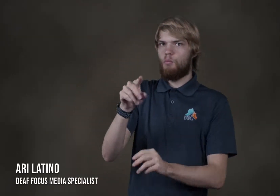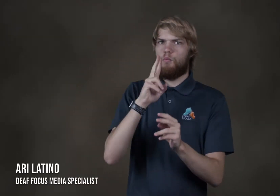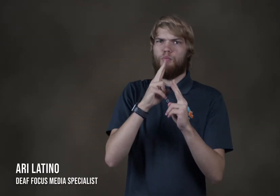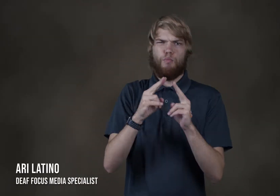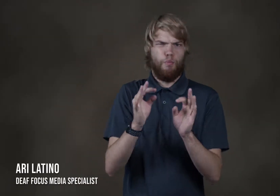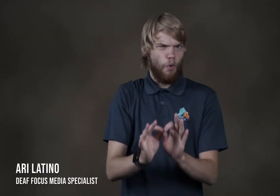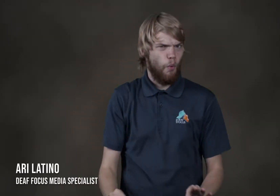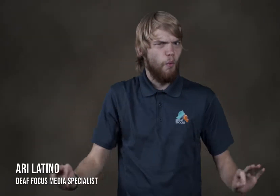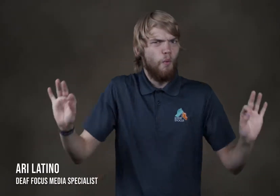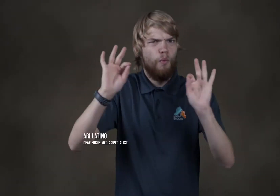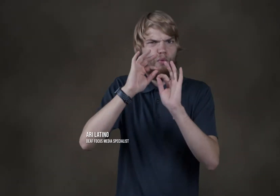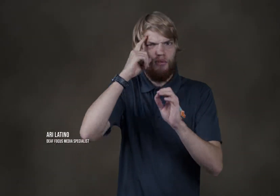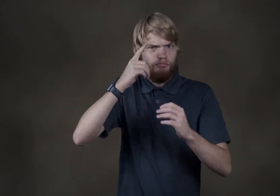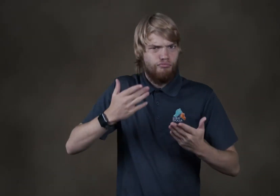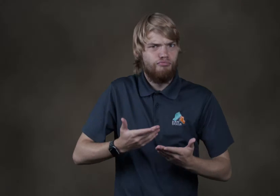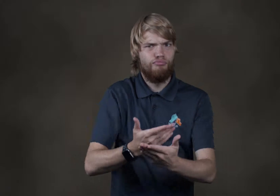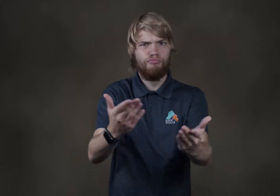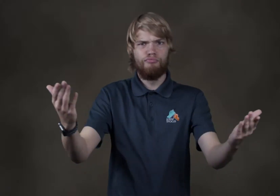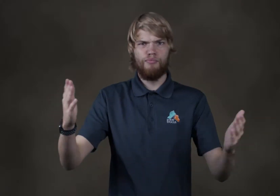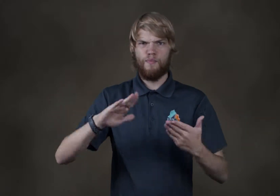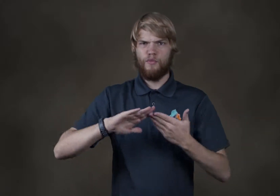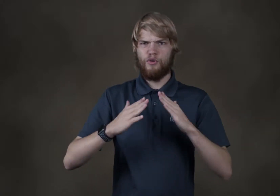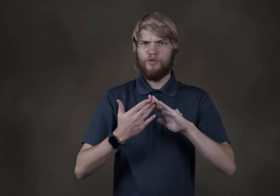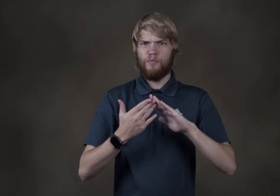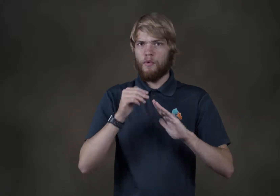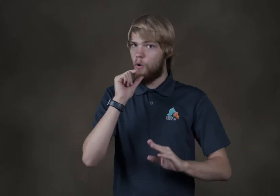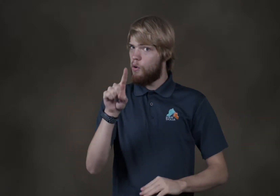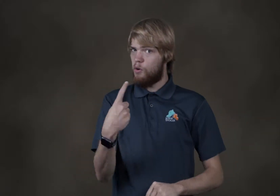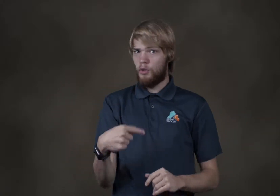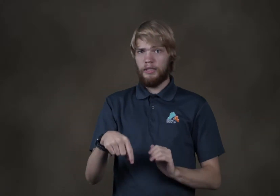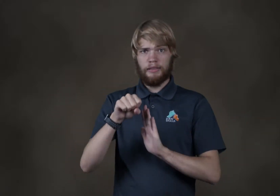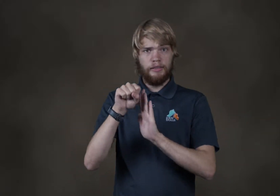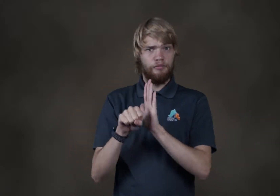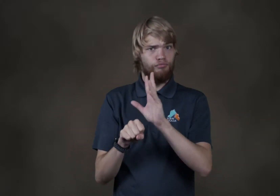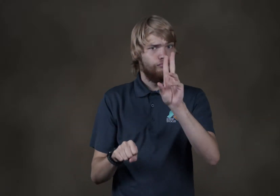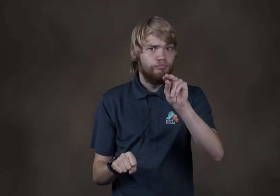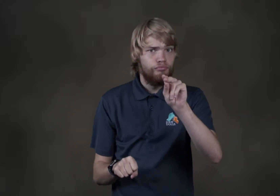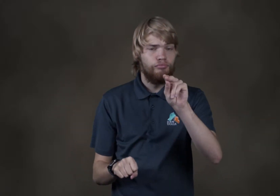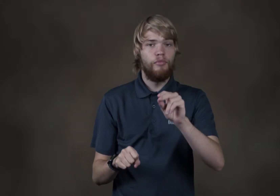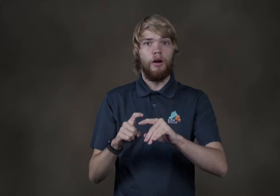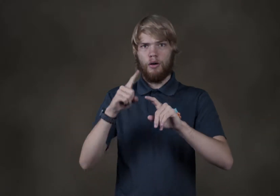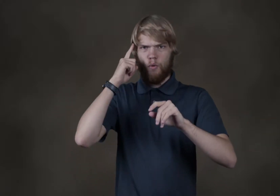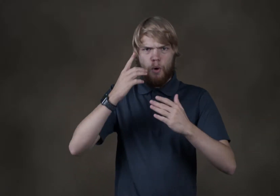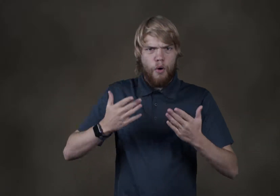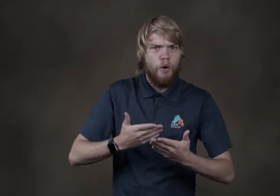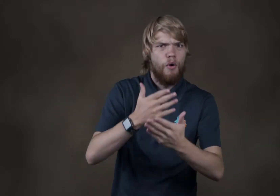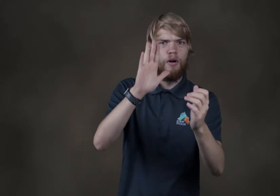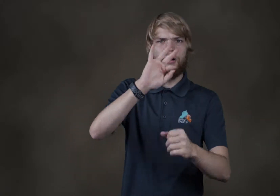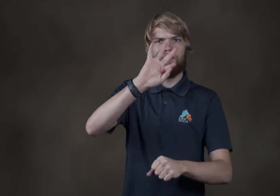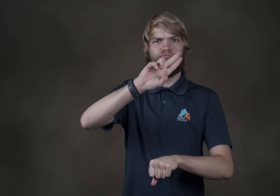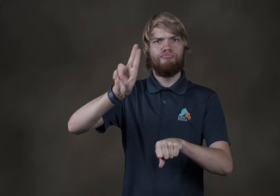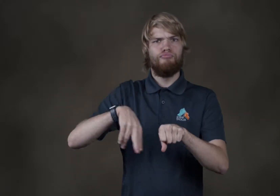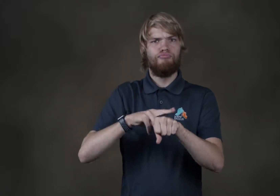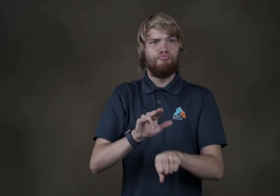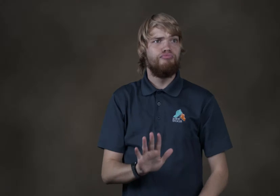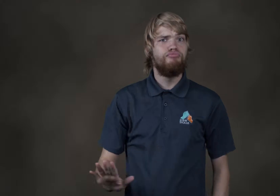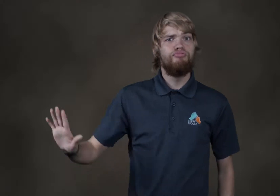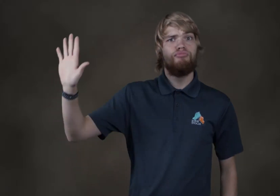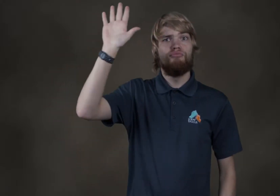Deaf Focus would like to bring awareness to a very important topic for our community, not only in this state, but also nationwide.